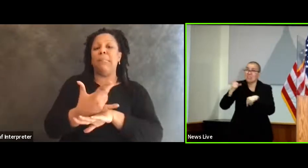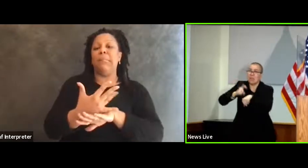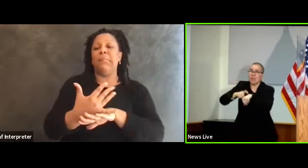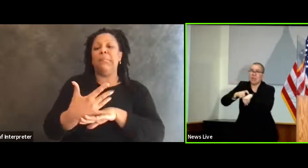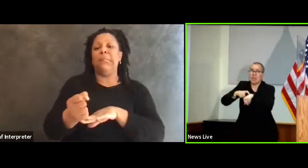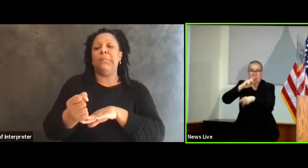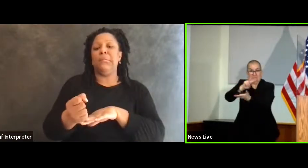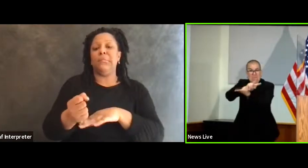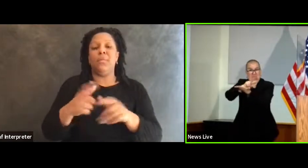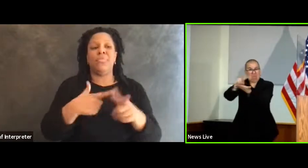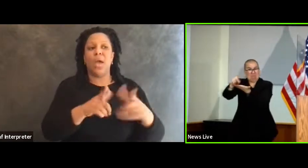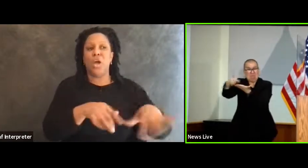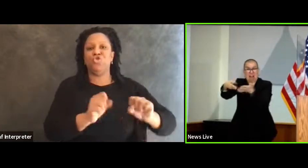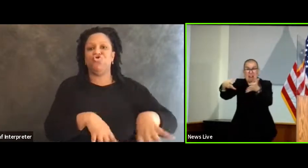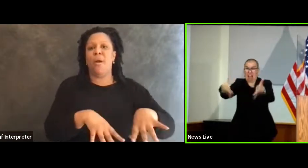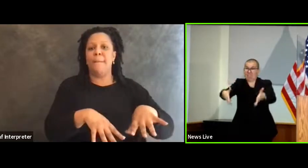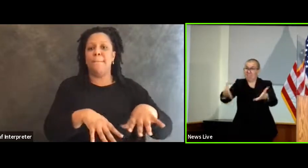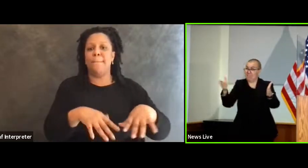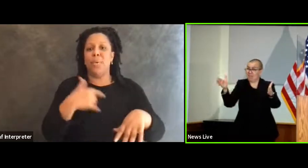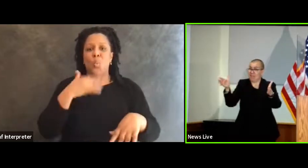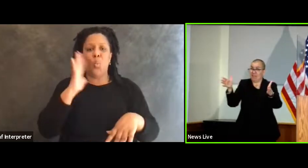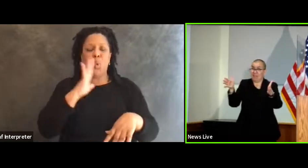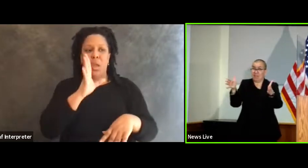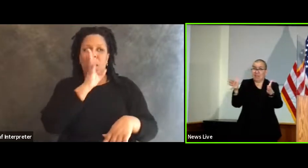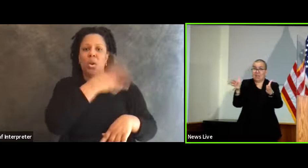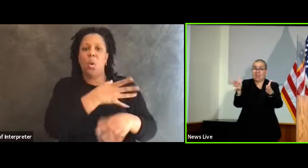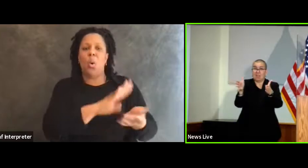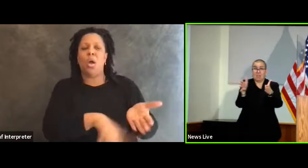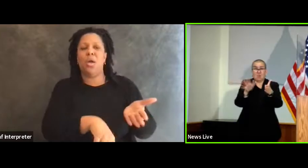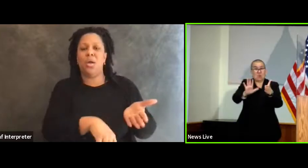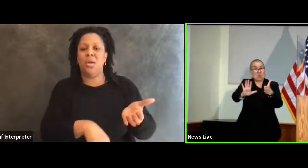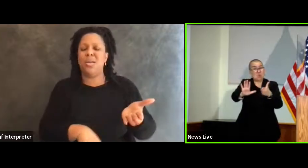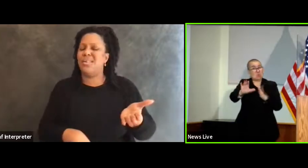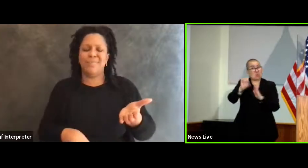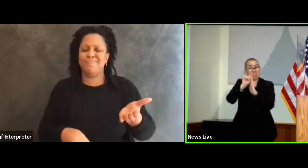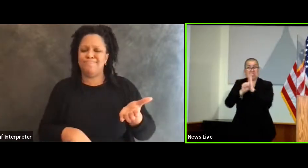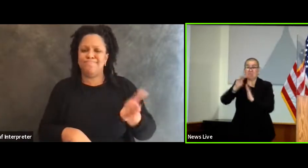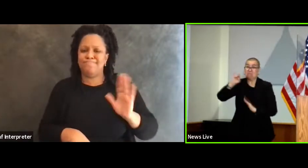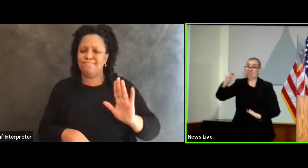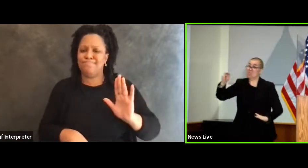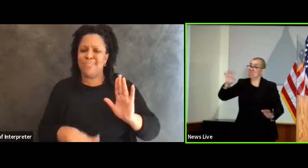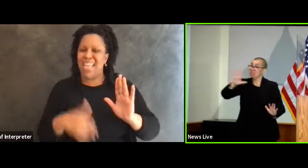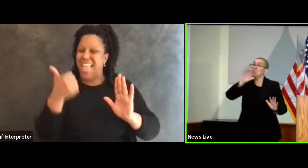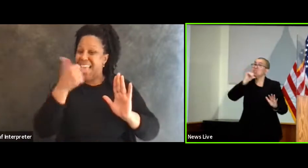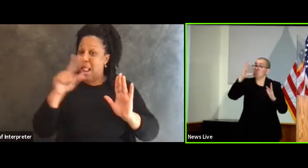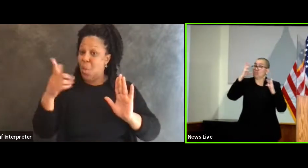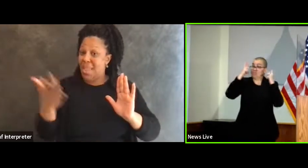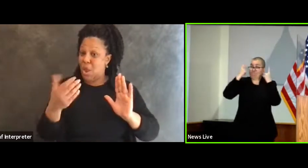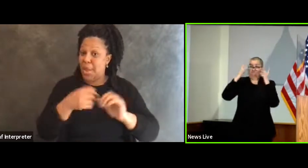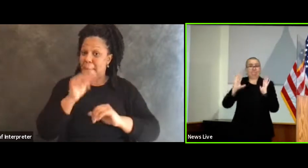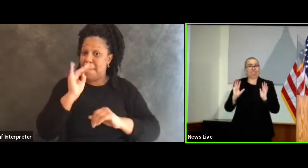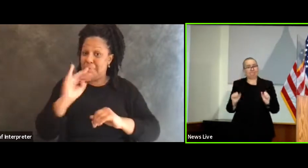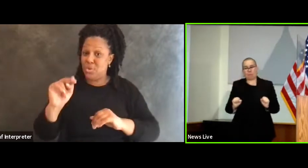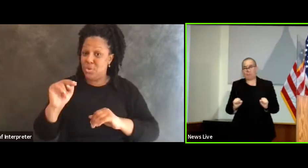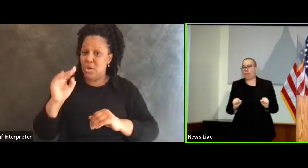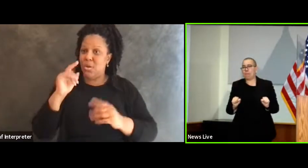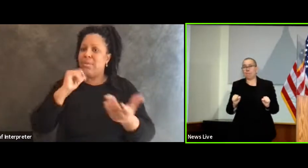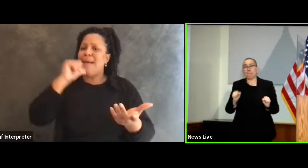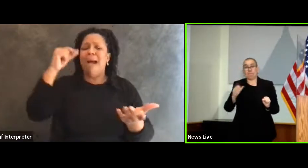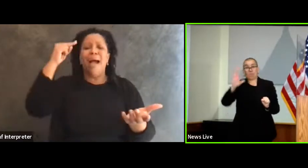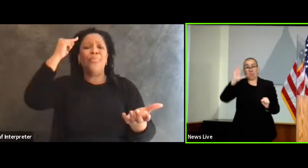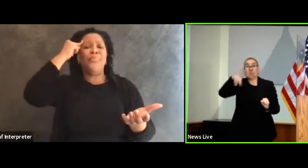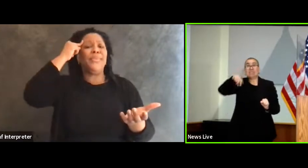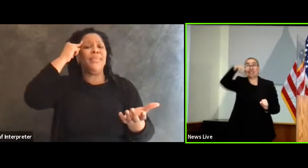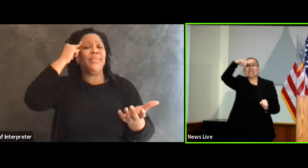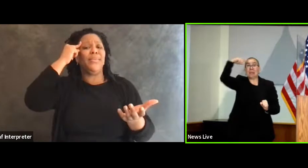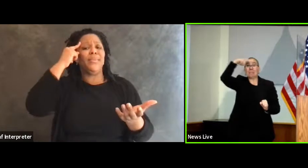go away. And I don't think any Minnesotan should for 1 minute think that we've got trials coming up this summer. We've